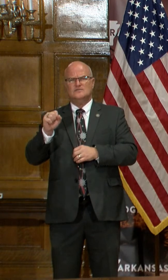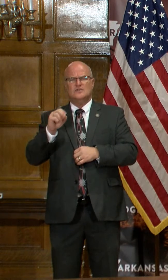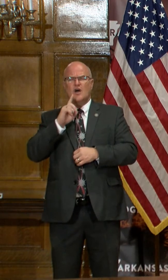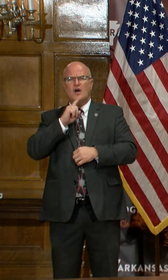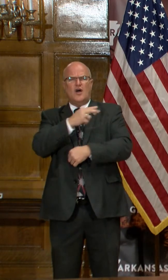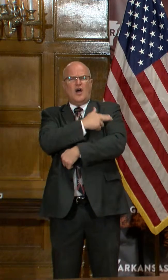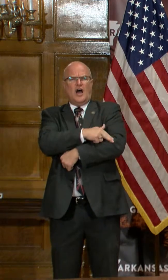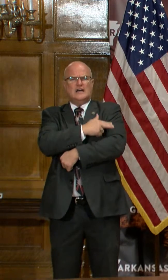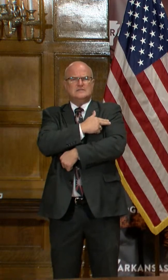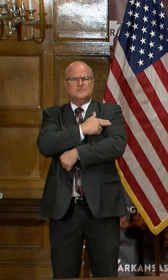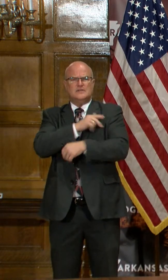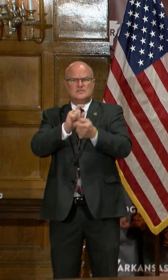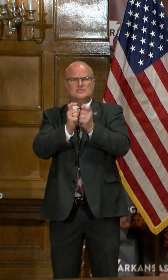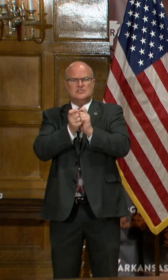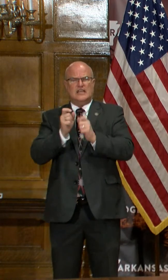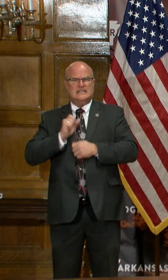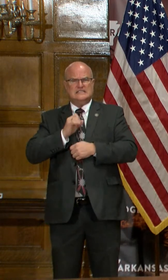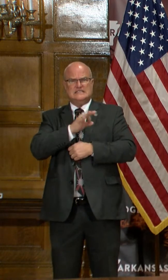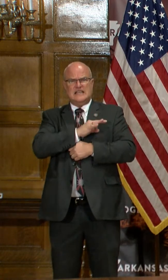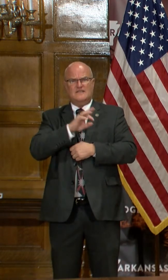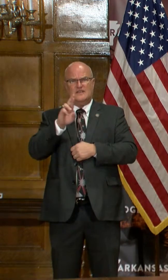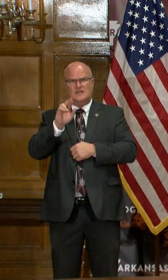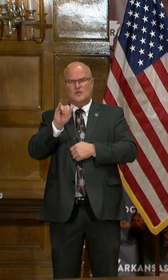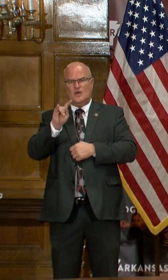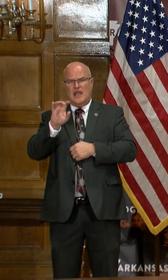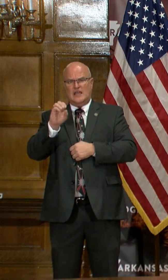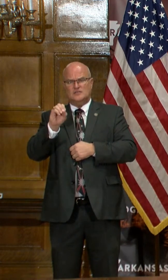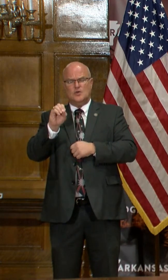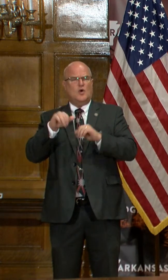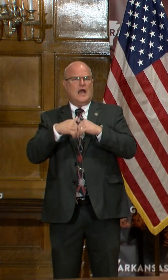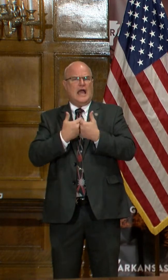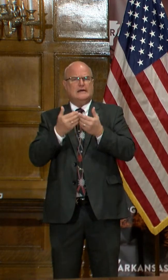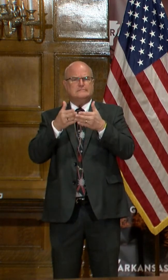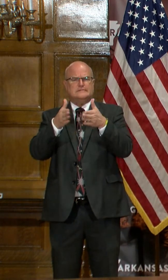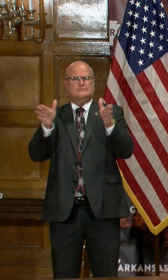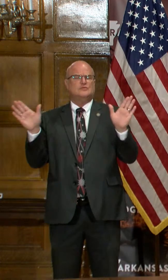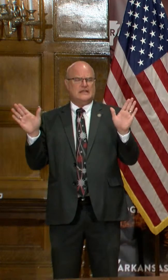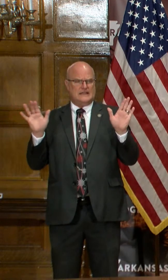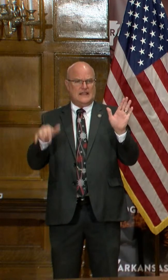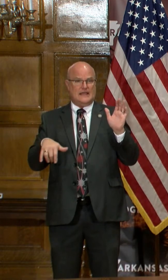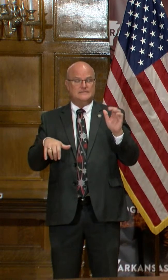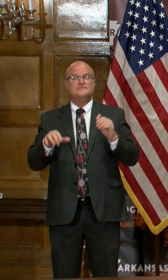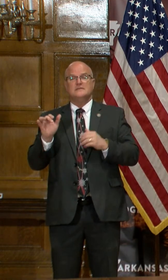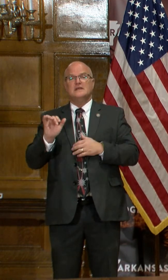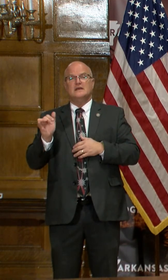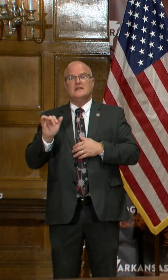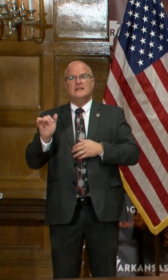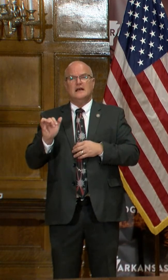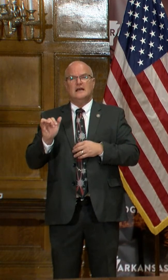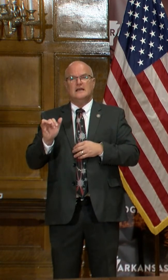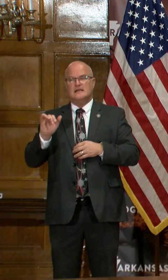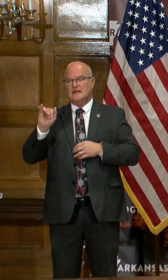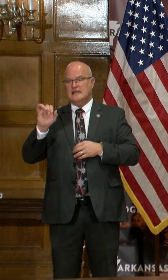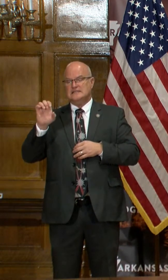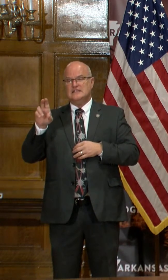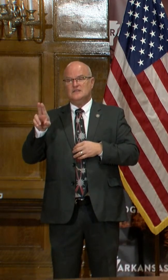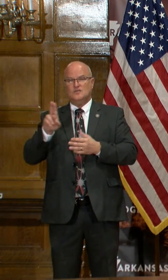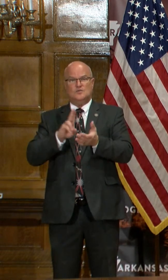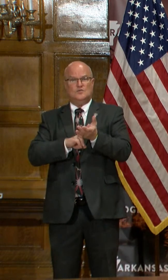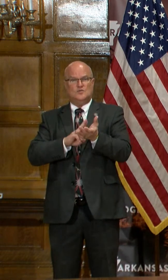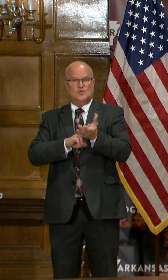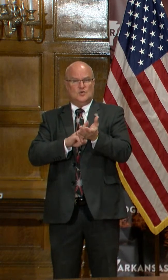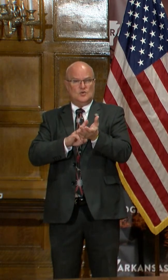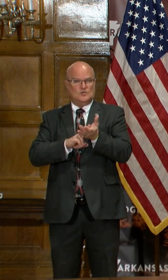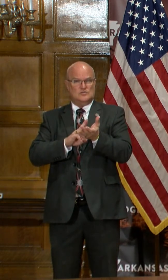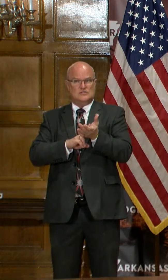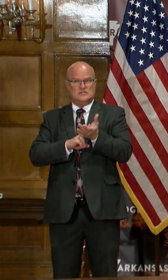the state beginning to change staffing ratios? How widespread is that? For example, an ICU nurse